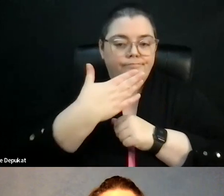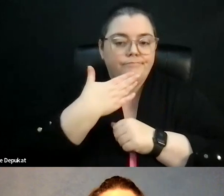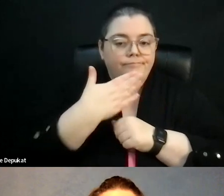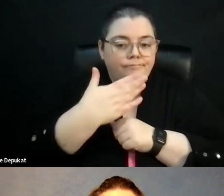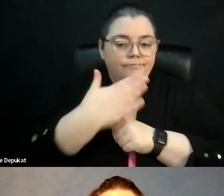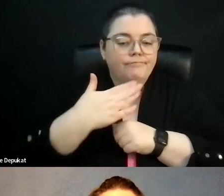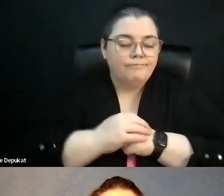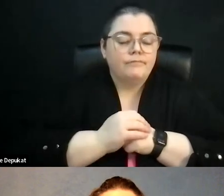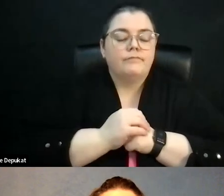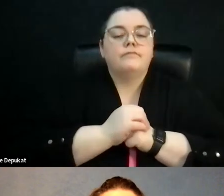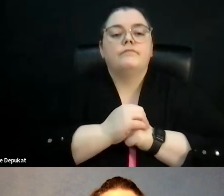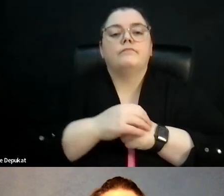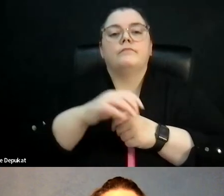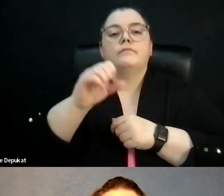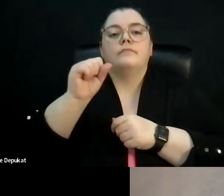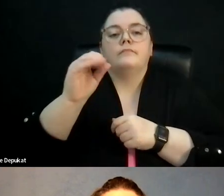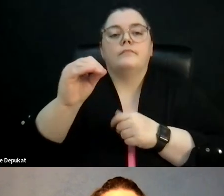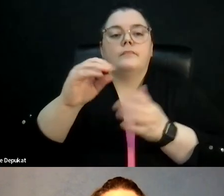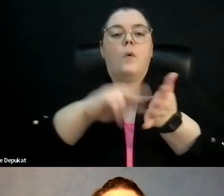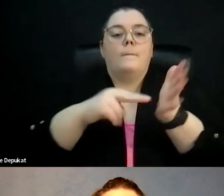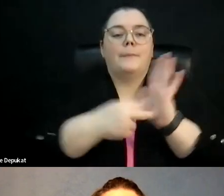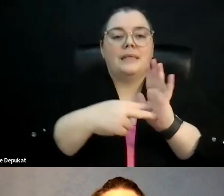Great. Thank you, Mike. Thank you.